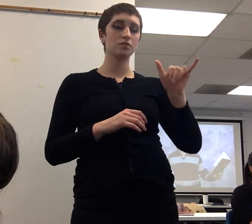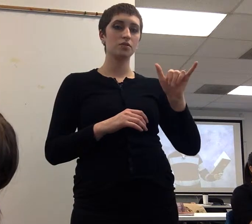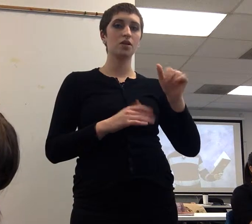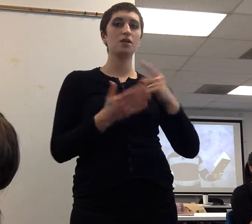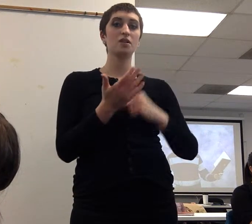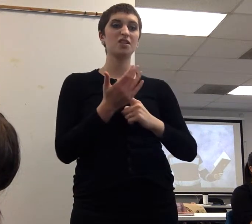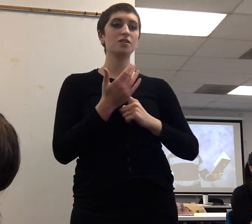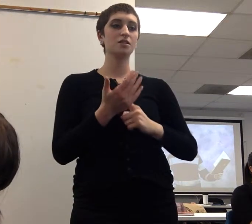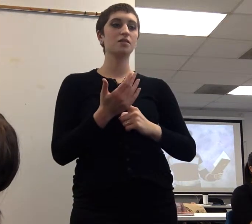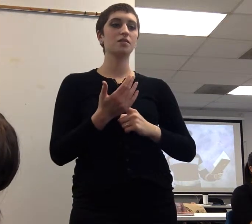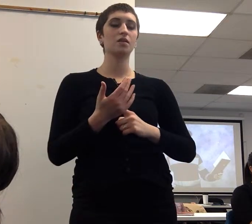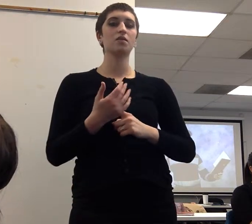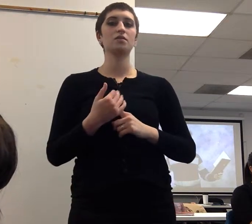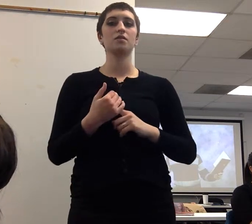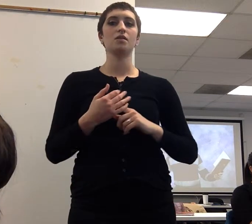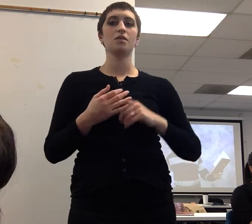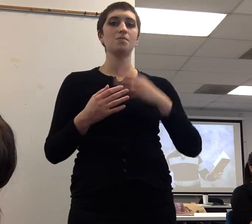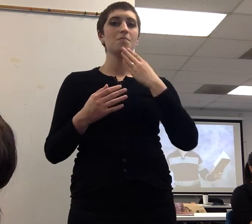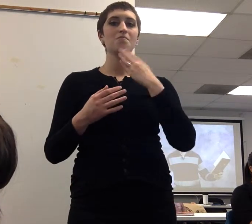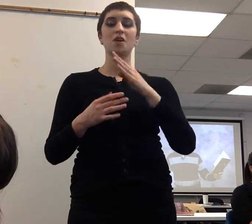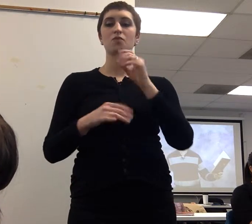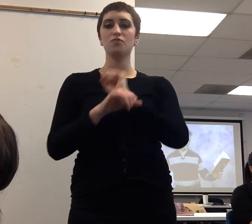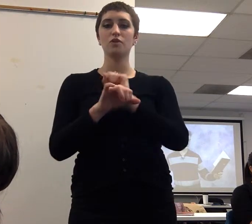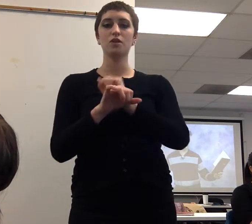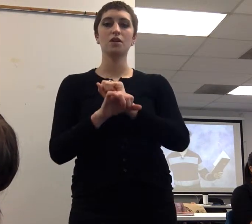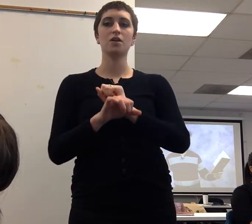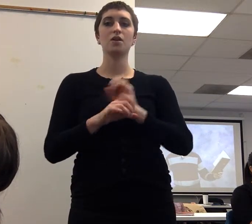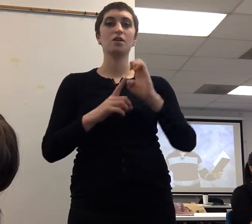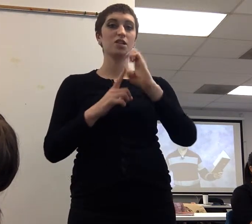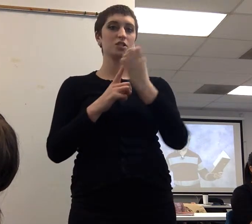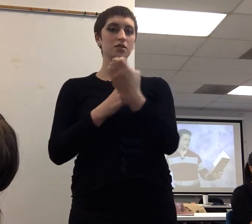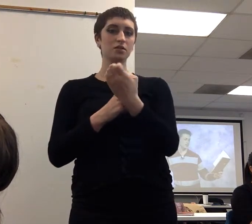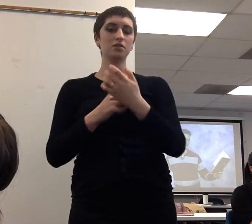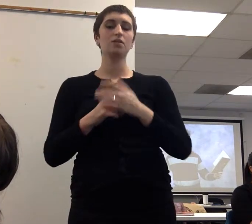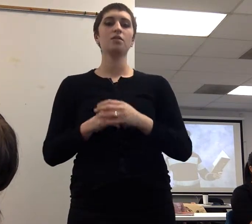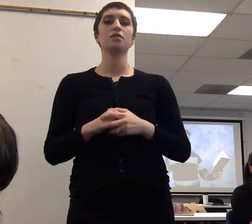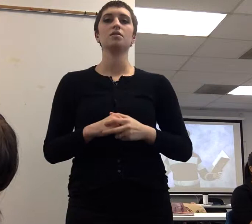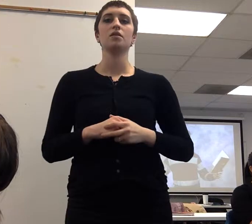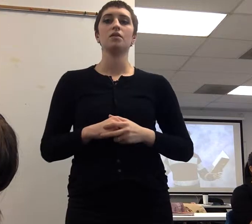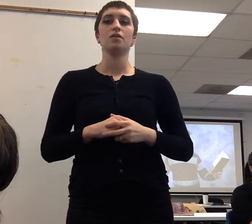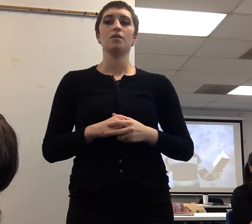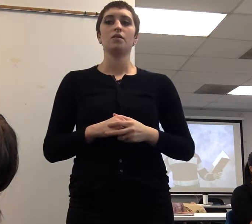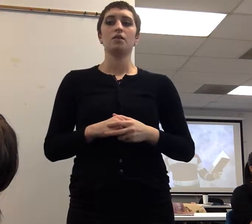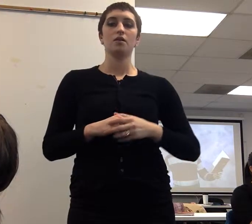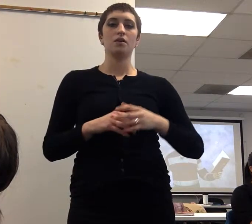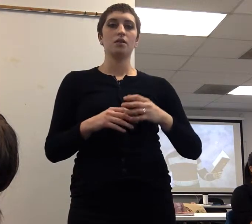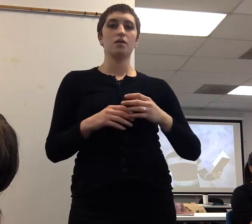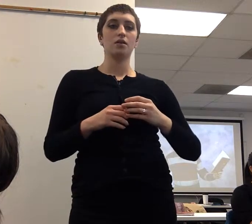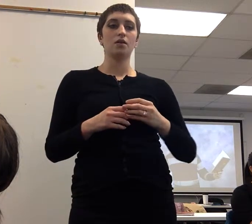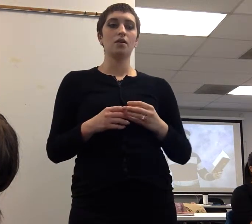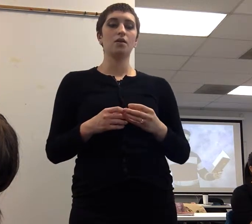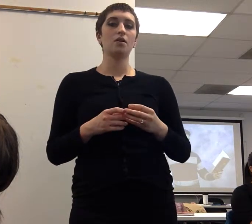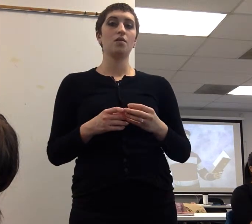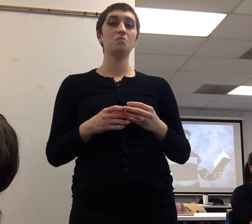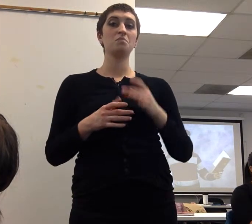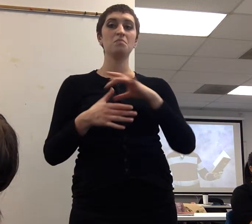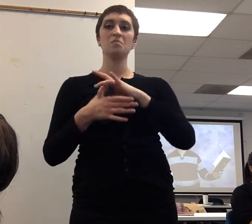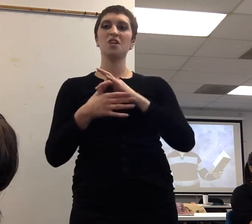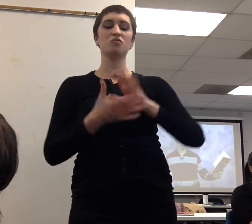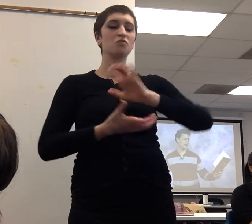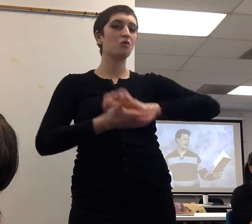2,000 revolutions a minute flyers and mixed with half a ton of other meat, no odor